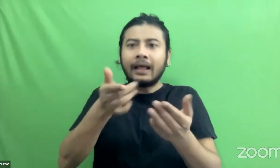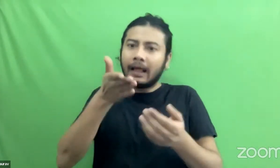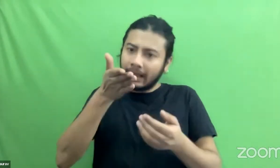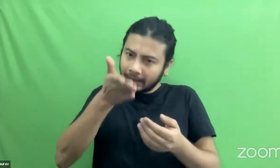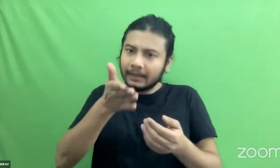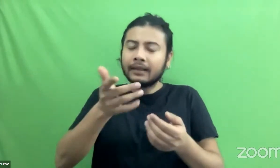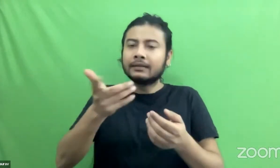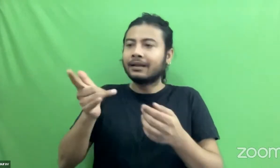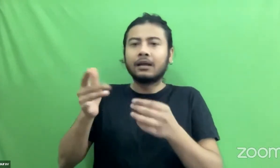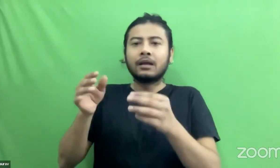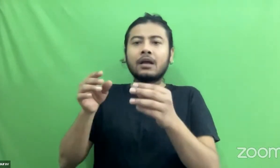pure.